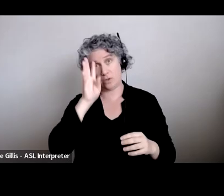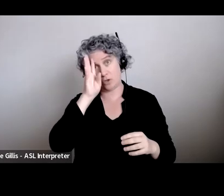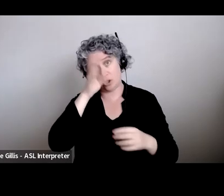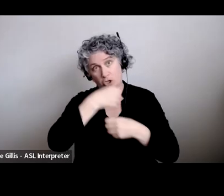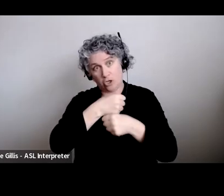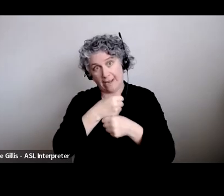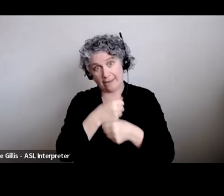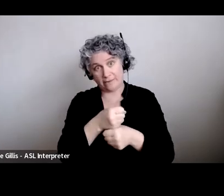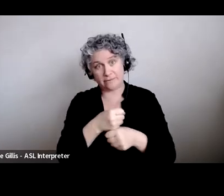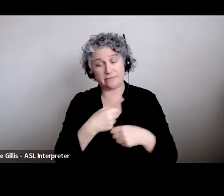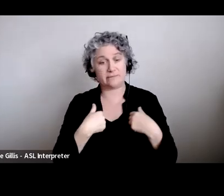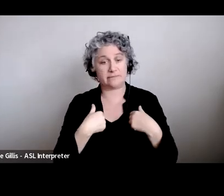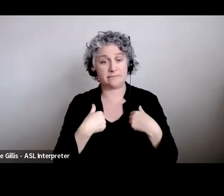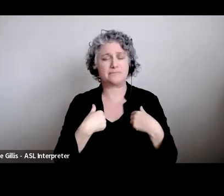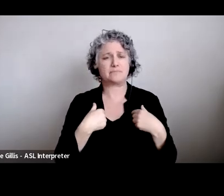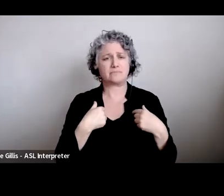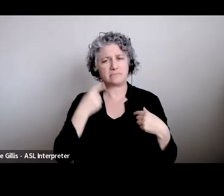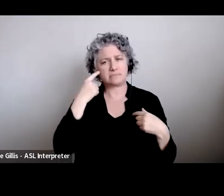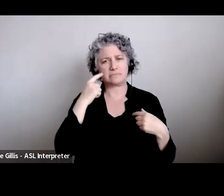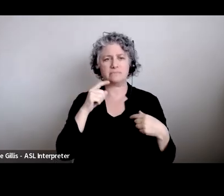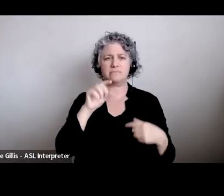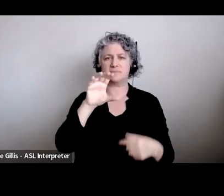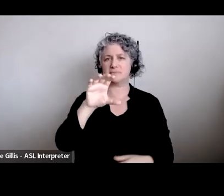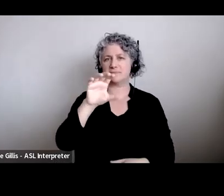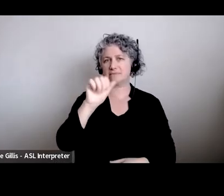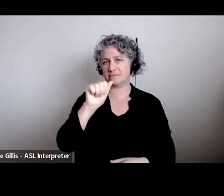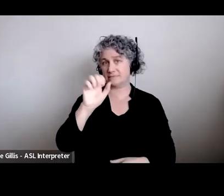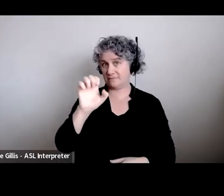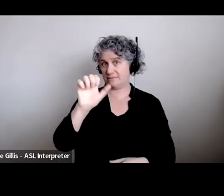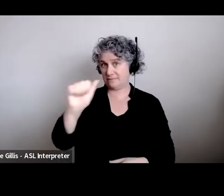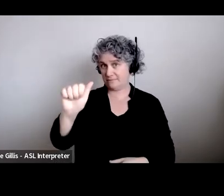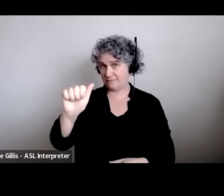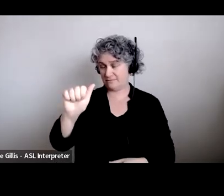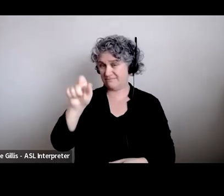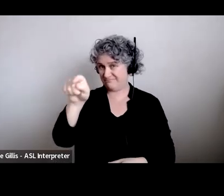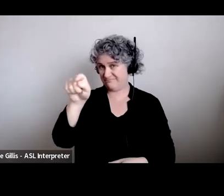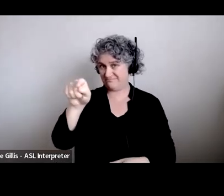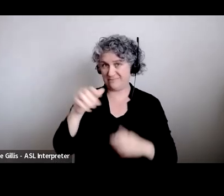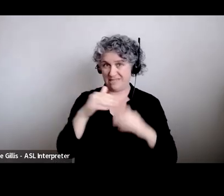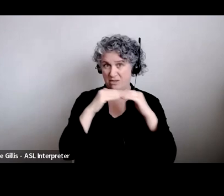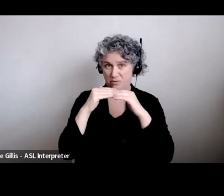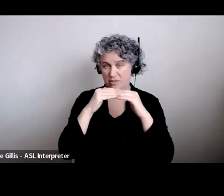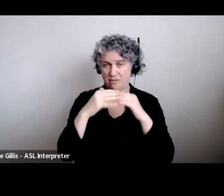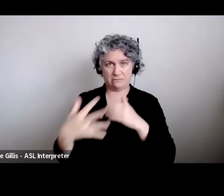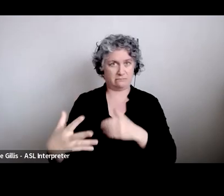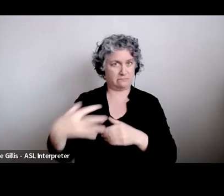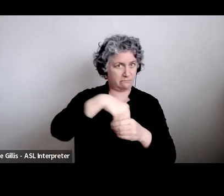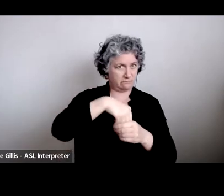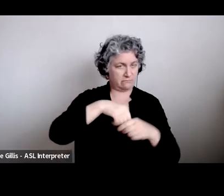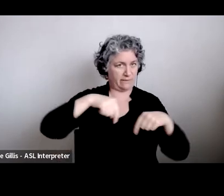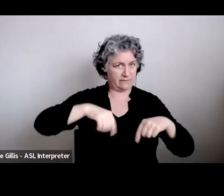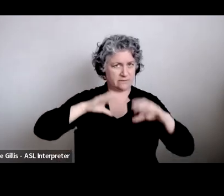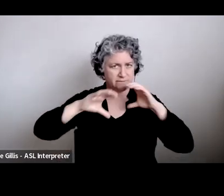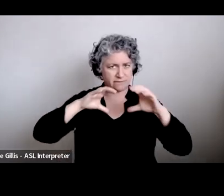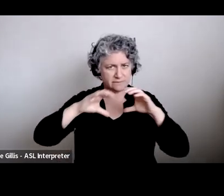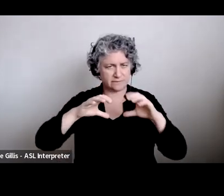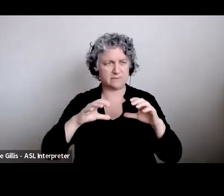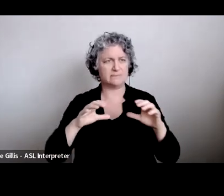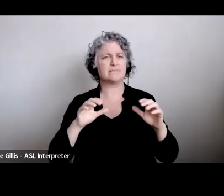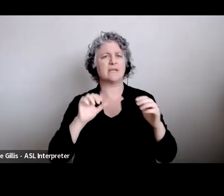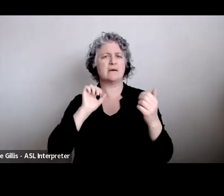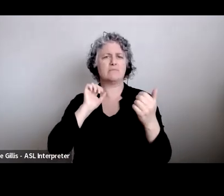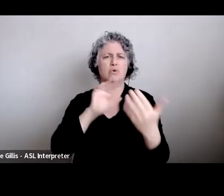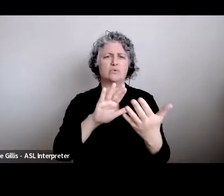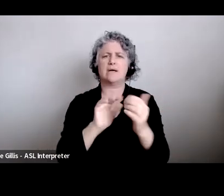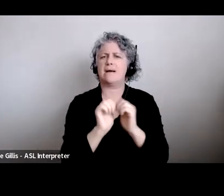this is where actually equity plays a major role in this conversation, because it's about how we